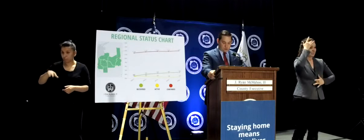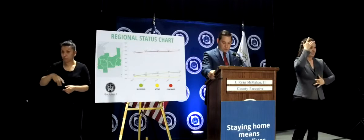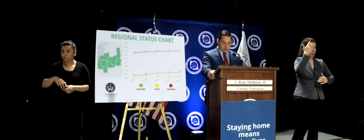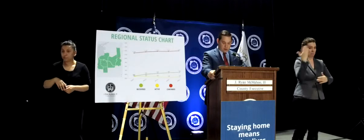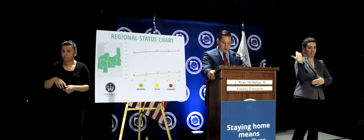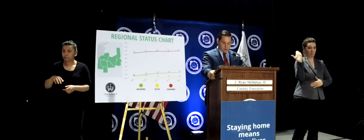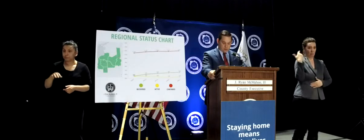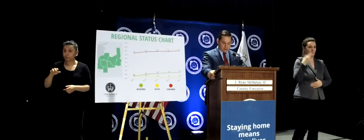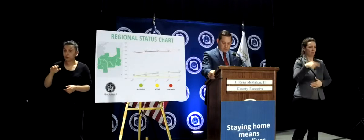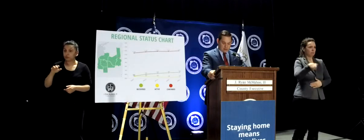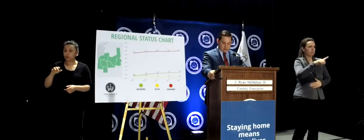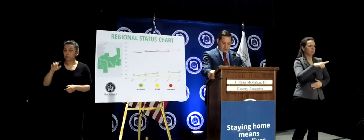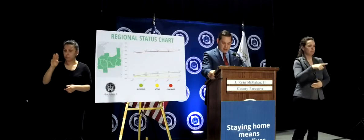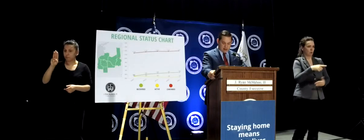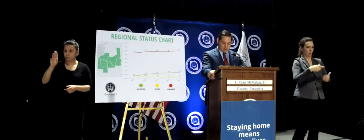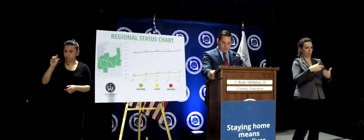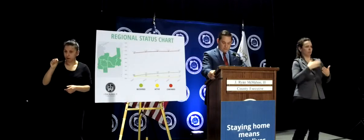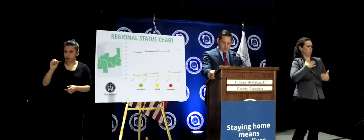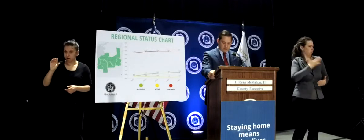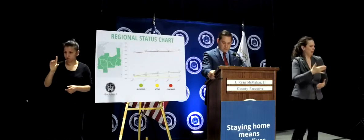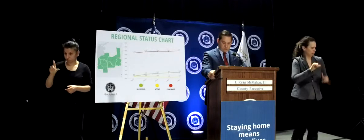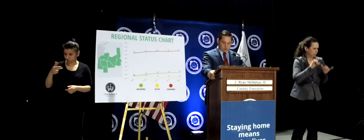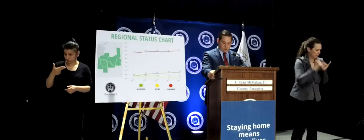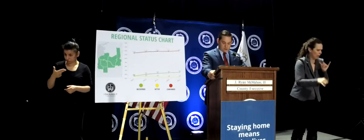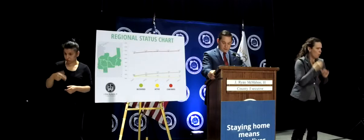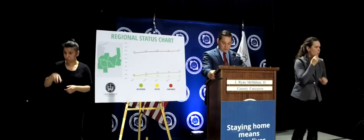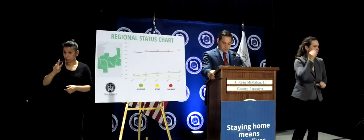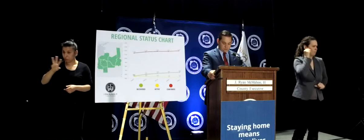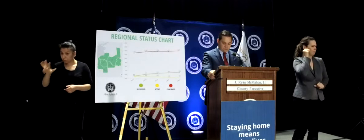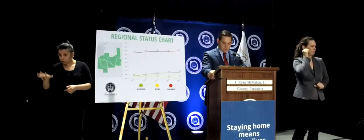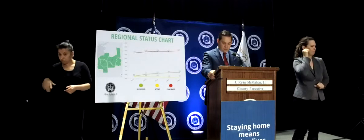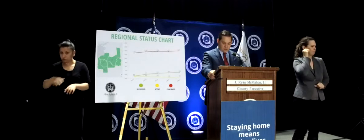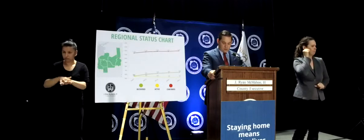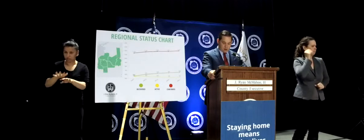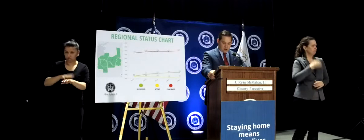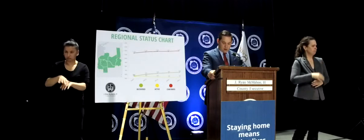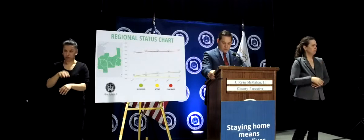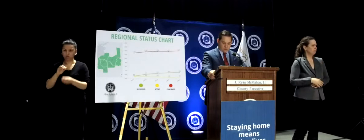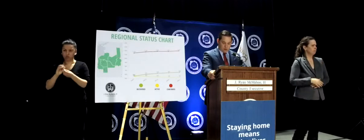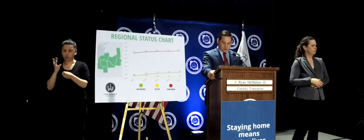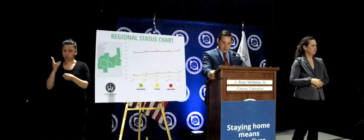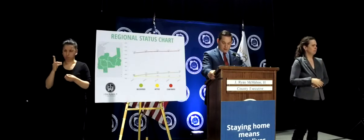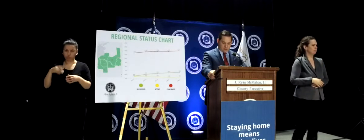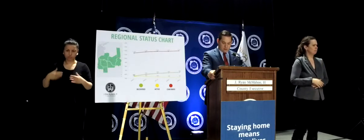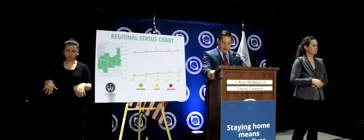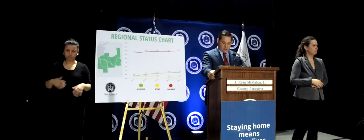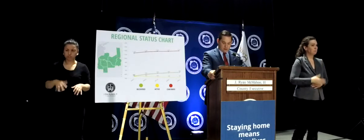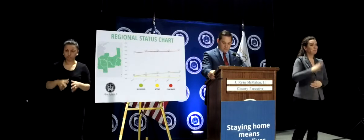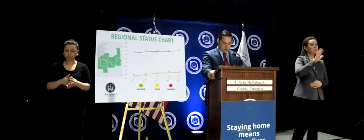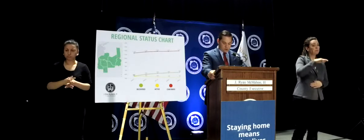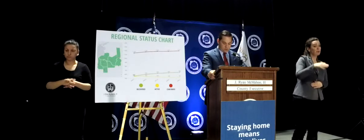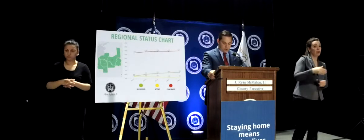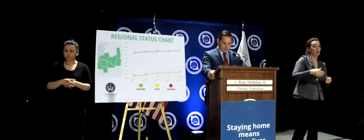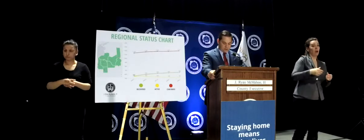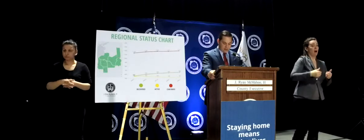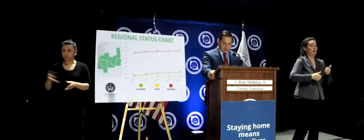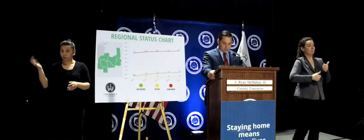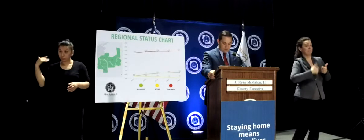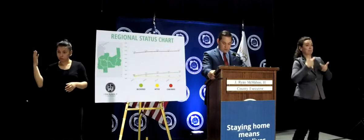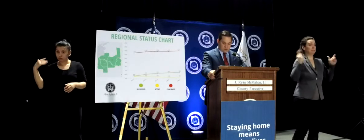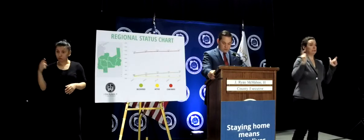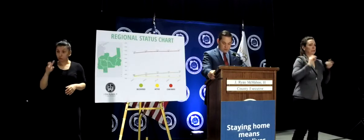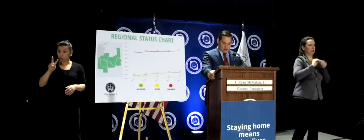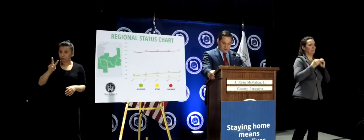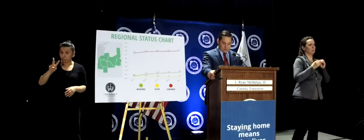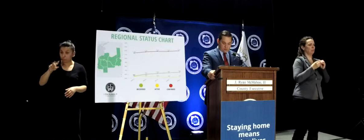our 2-week test, the high number for cases was 26. We brought that number down in a very short period of